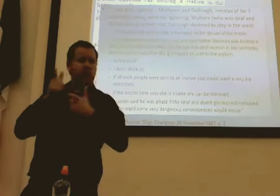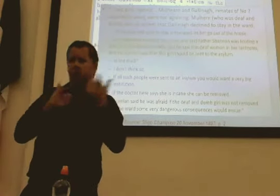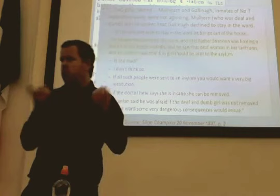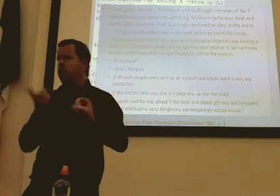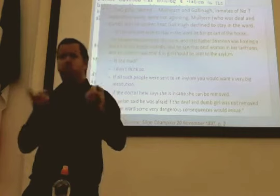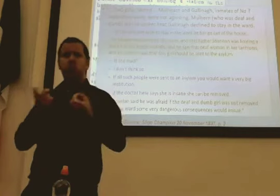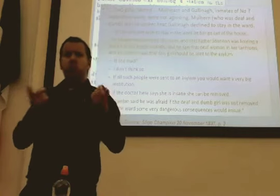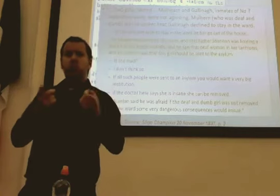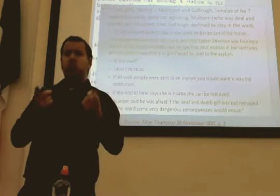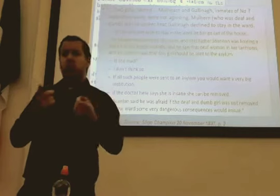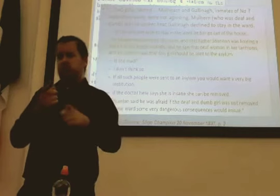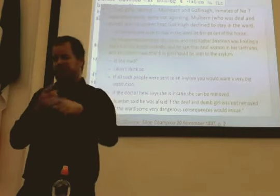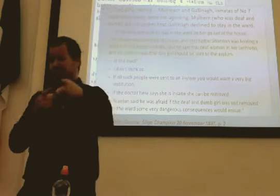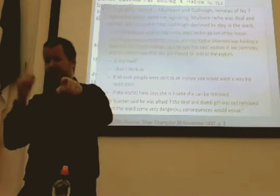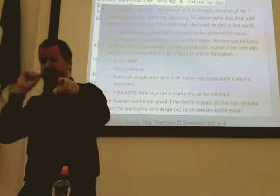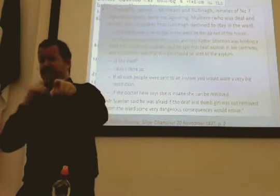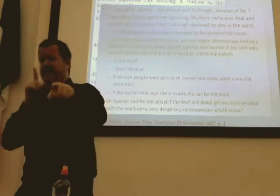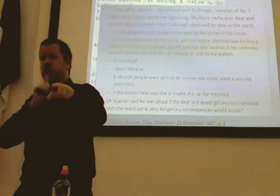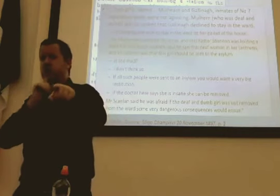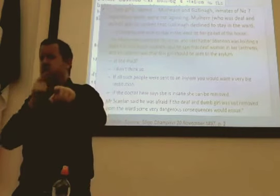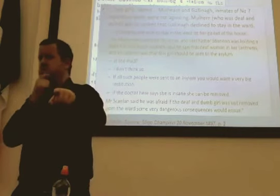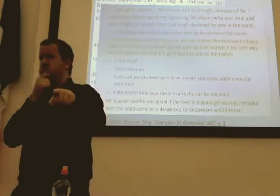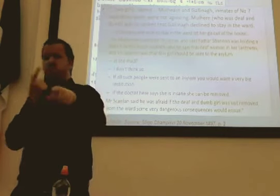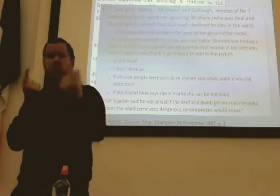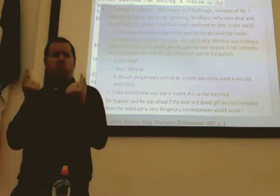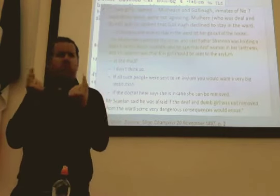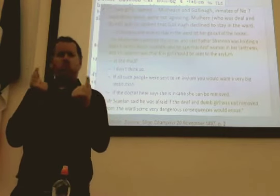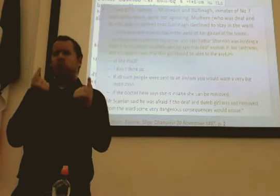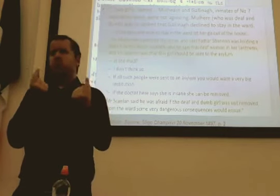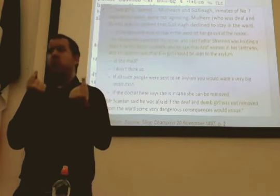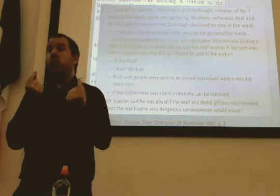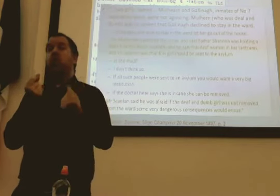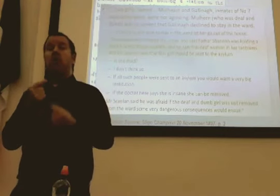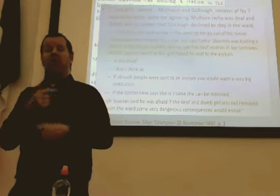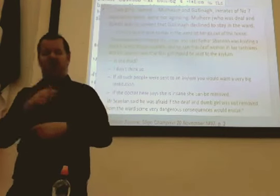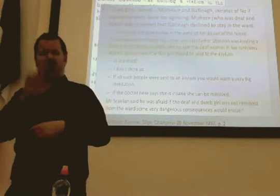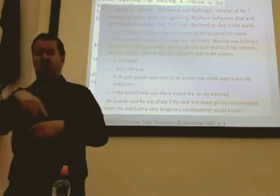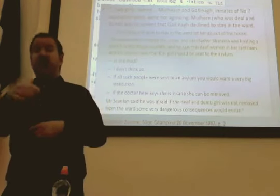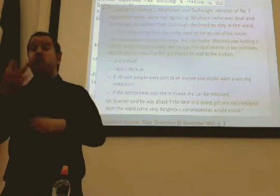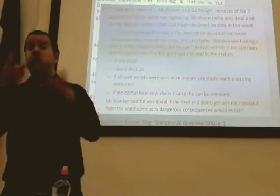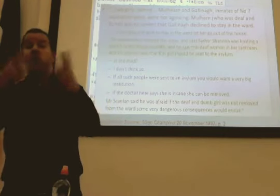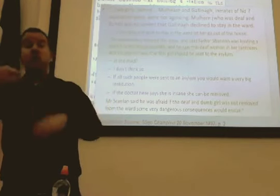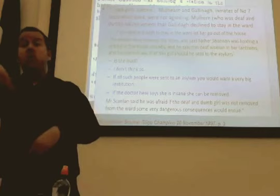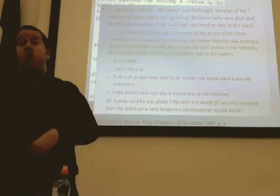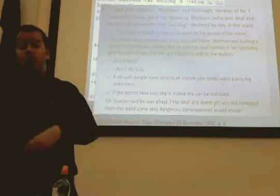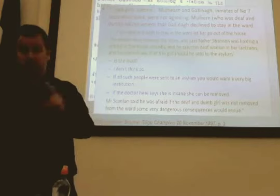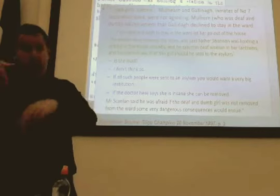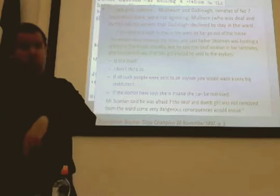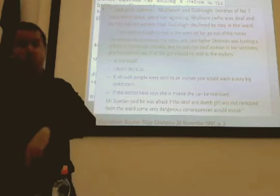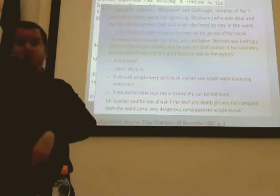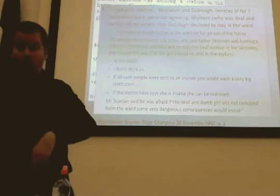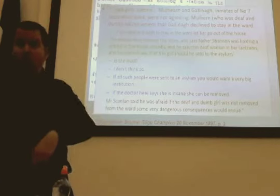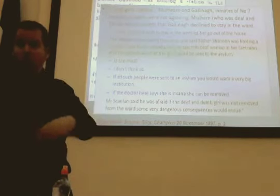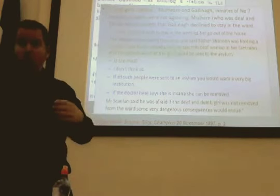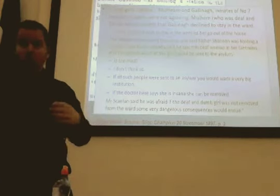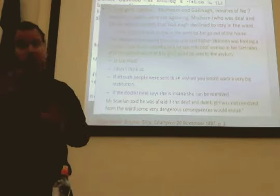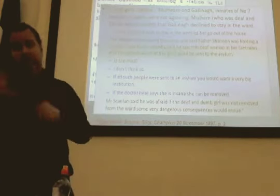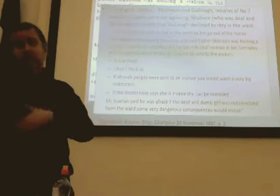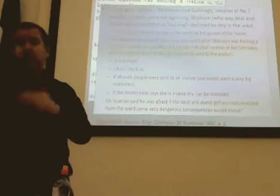And the Board of Guardians were trying to decide what to do with these people. And said, well, what we're going to do with this deaf one? And said, well, if she wants to go, let her go.